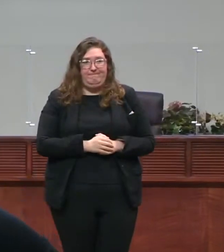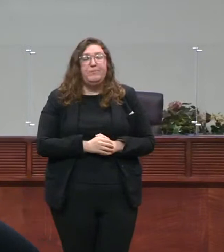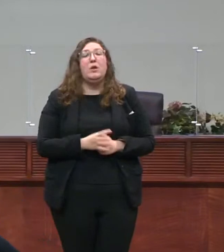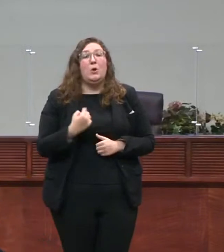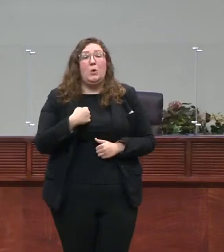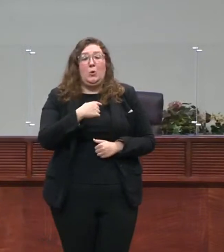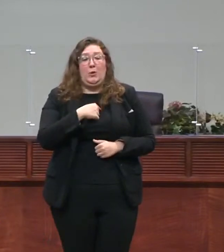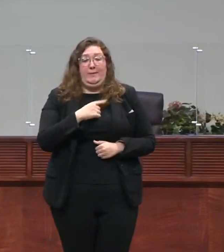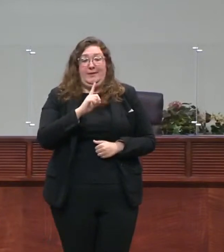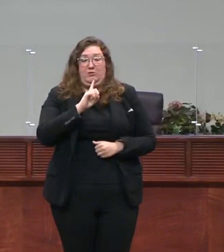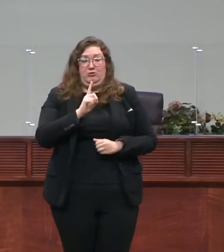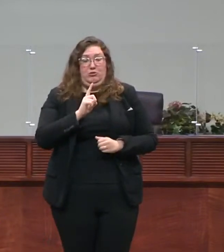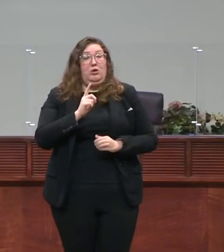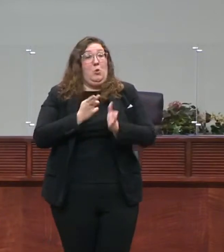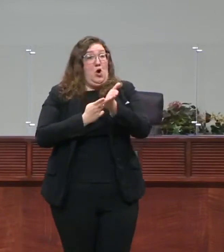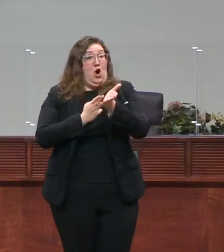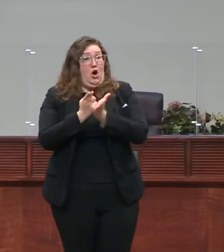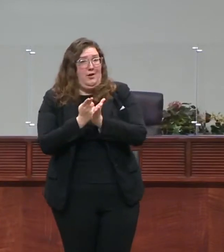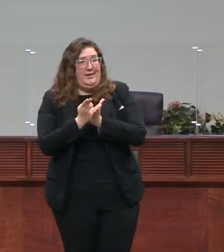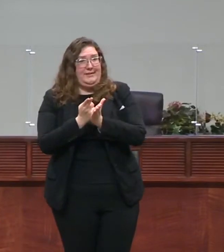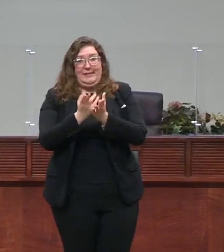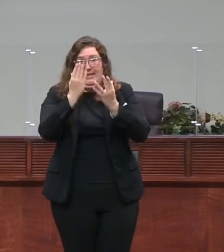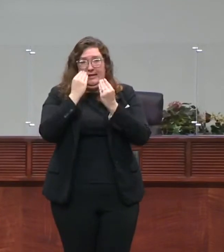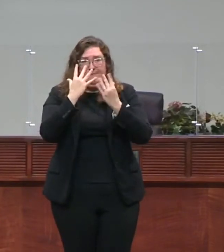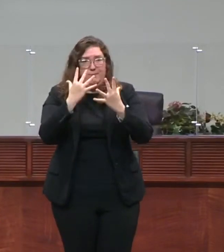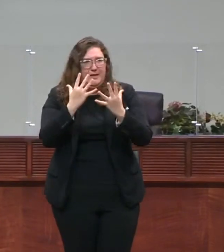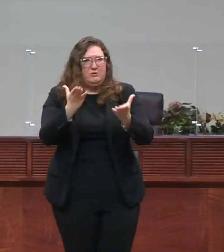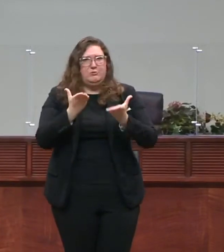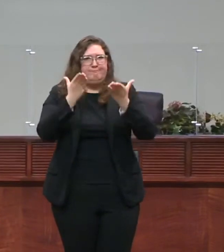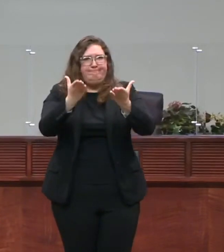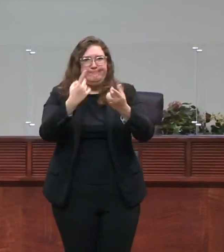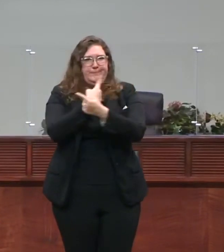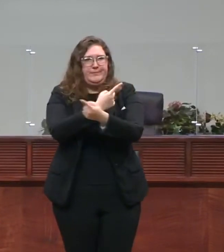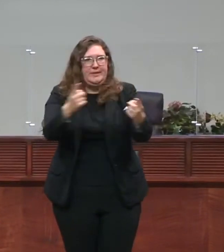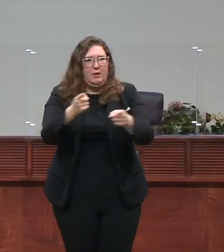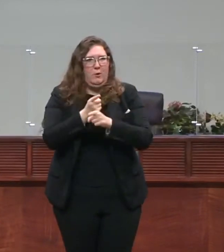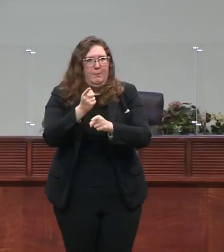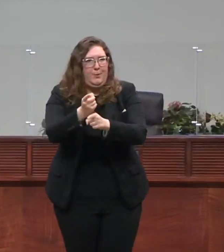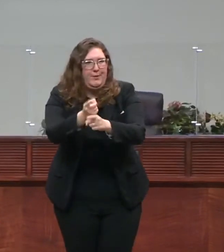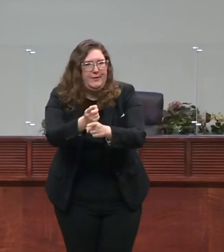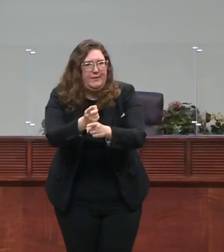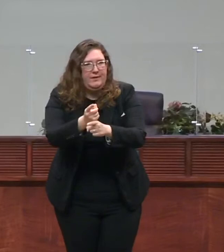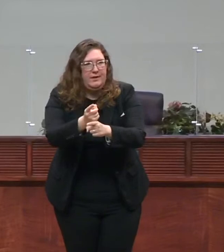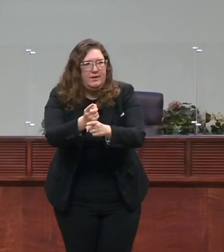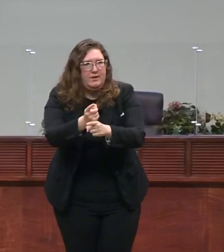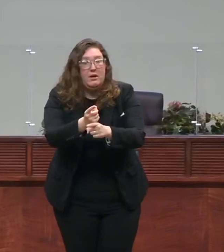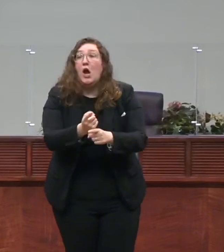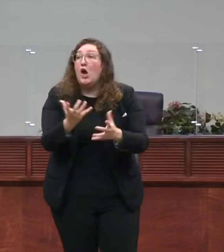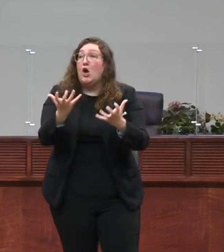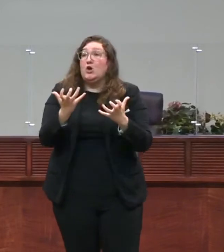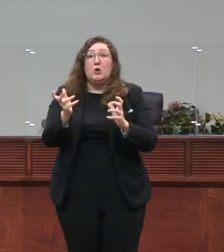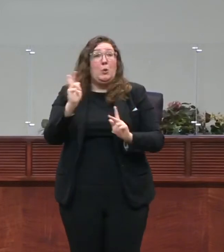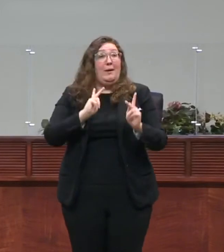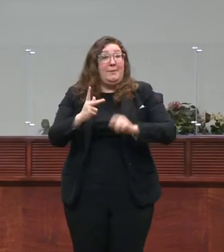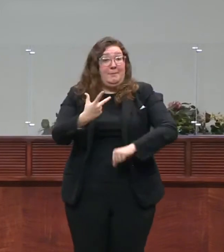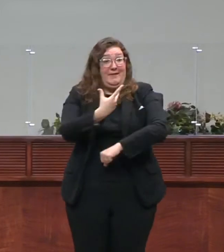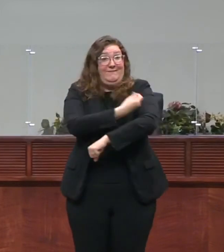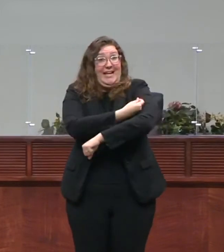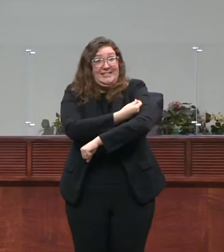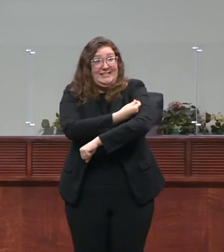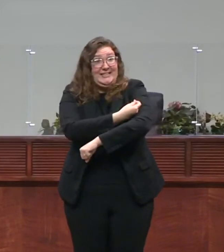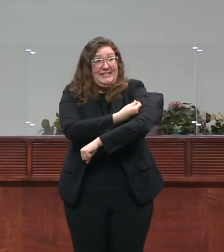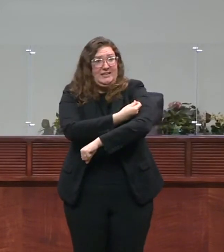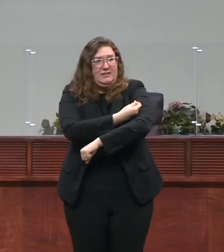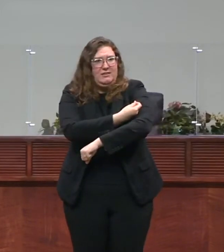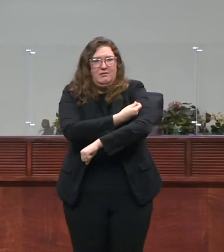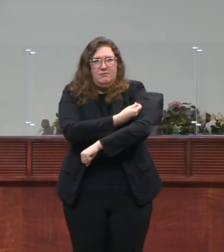be transparent, because we have to. So in order to keep people getting vaccines, I should not be lying on how